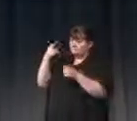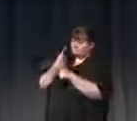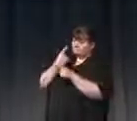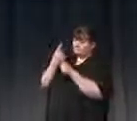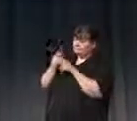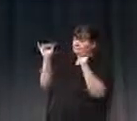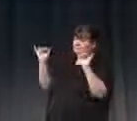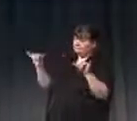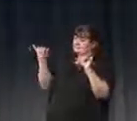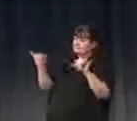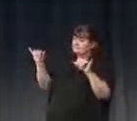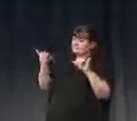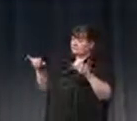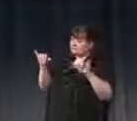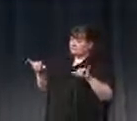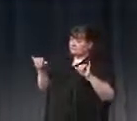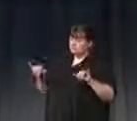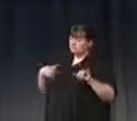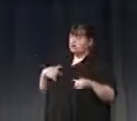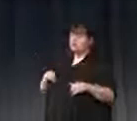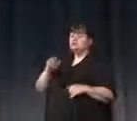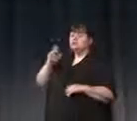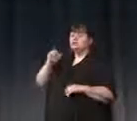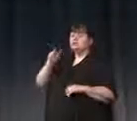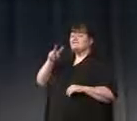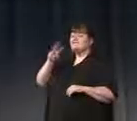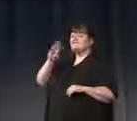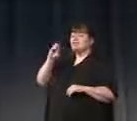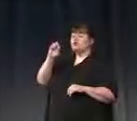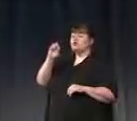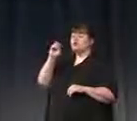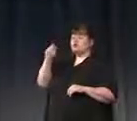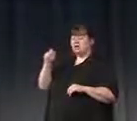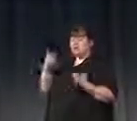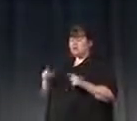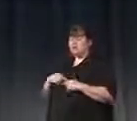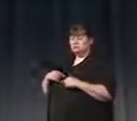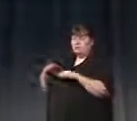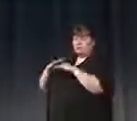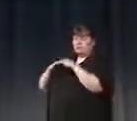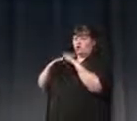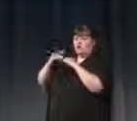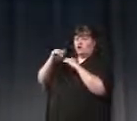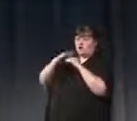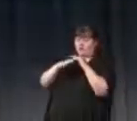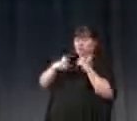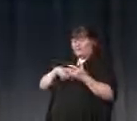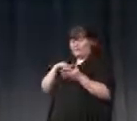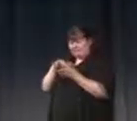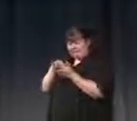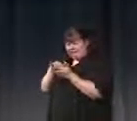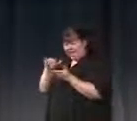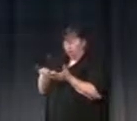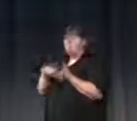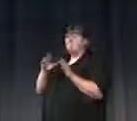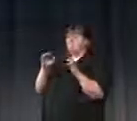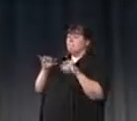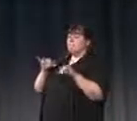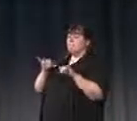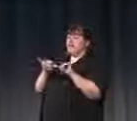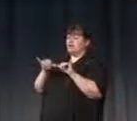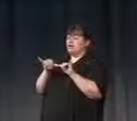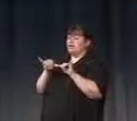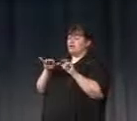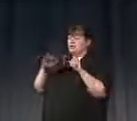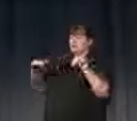so reverberation is another example, like the better-known cocktail party problem, and we've tried to study it in this framework. And so we've measured the distribution